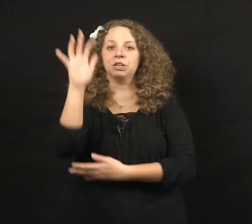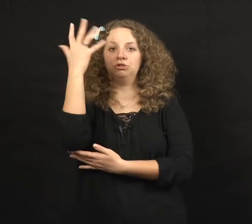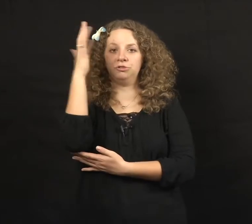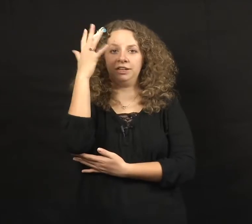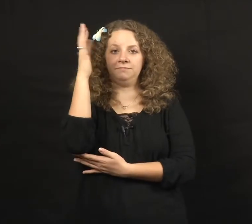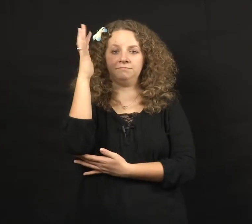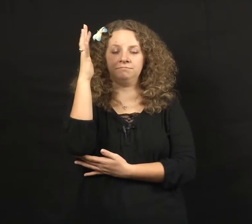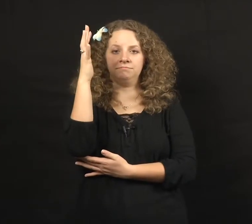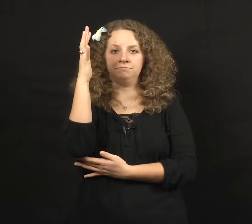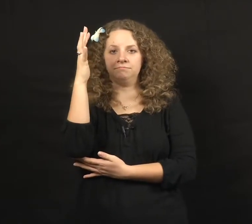Tree.